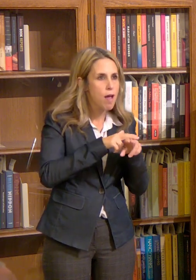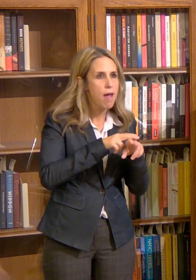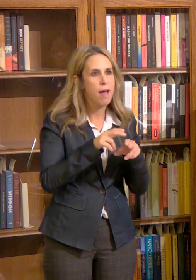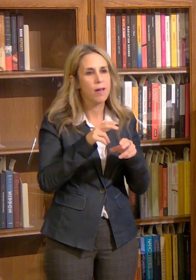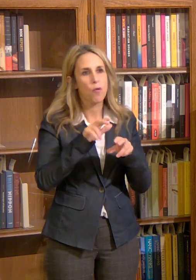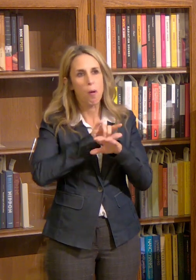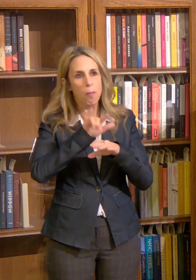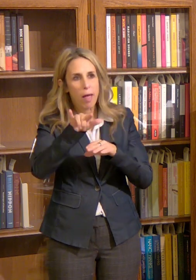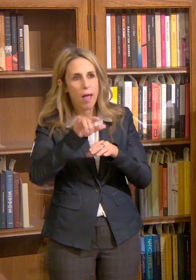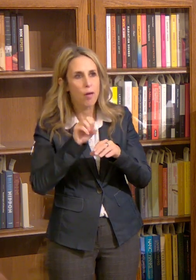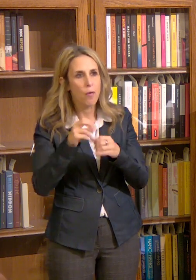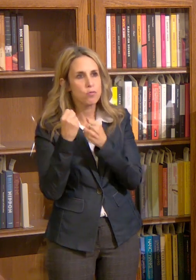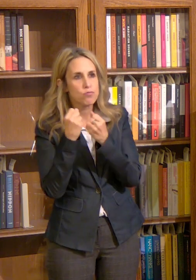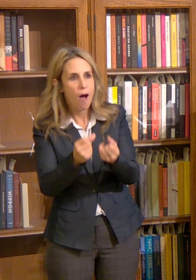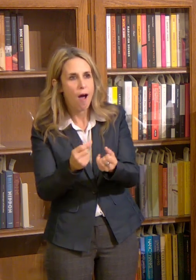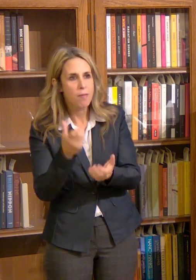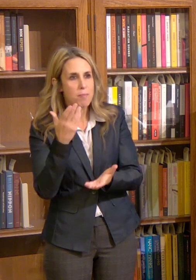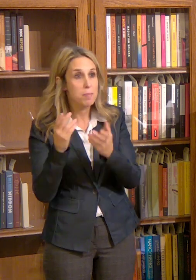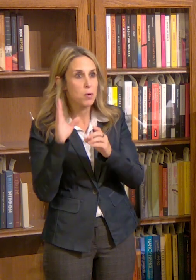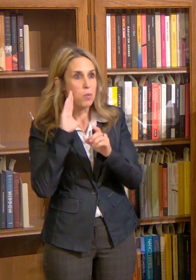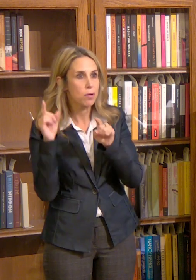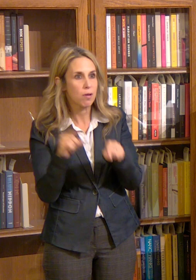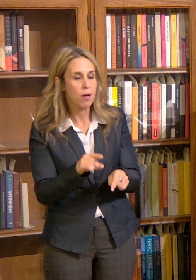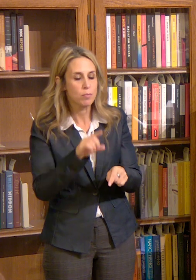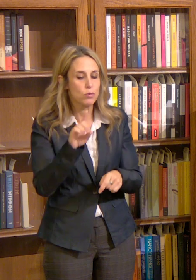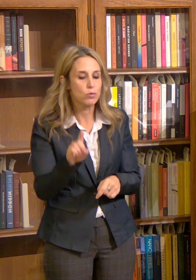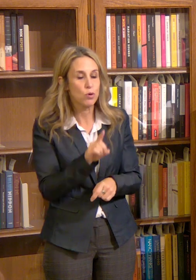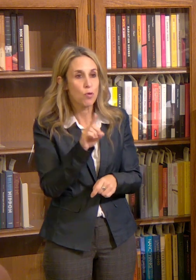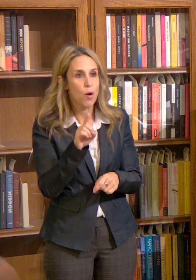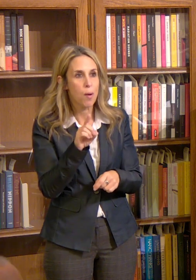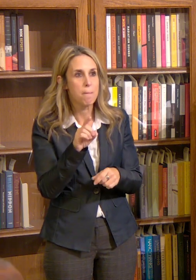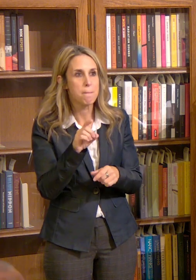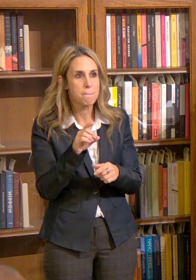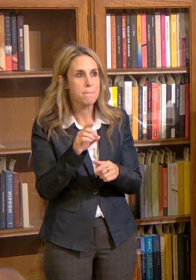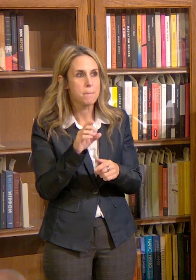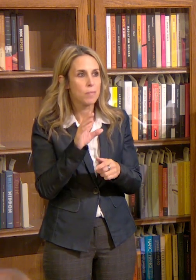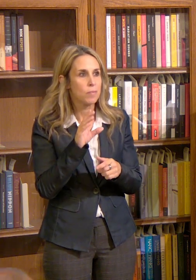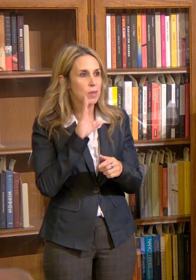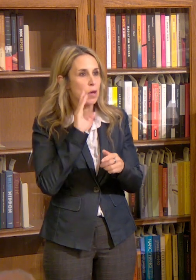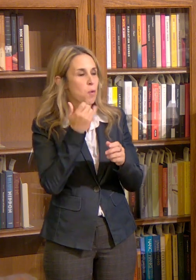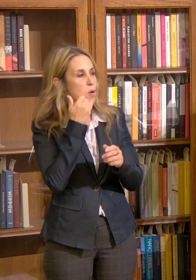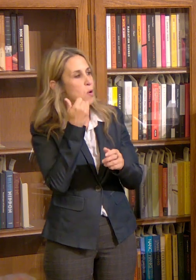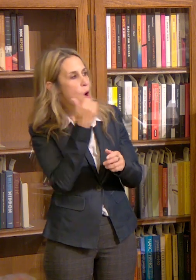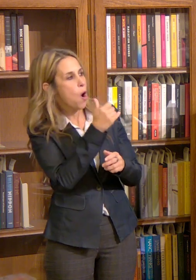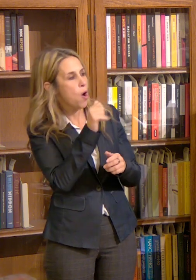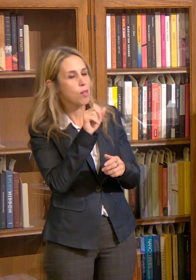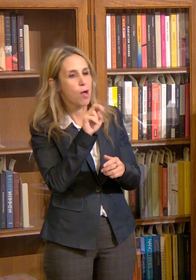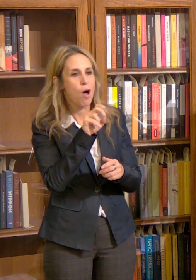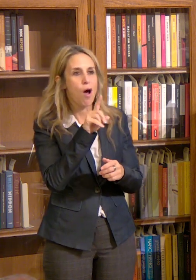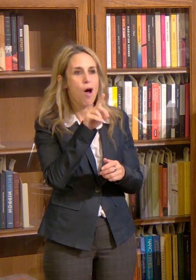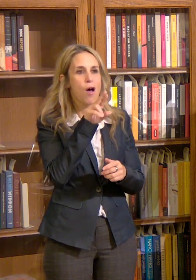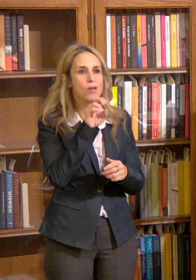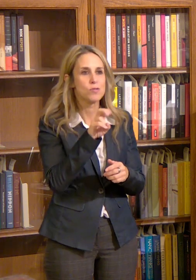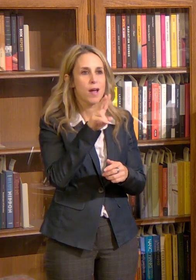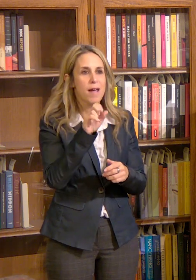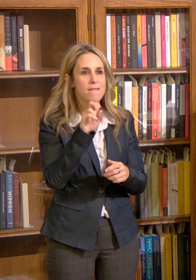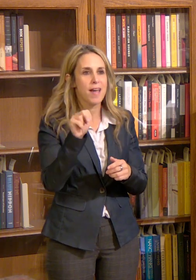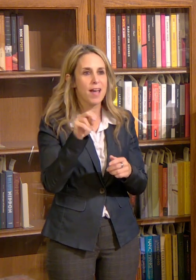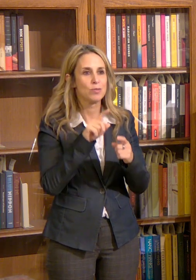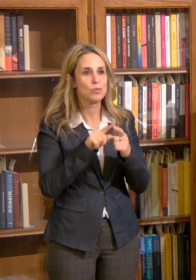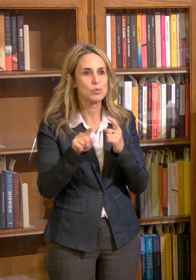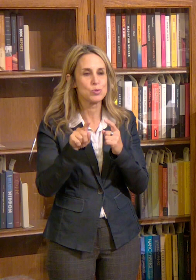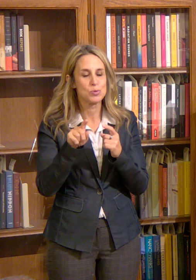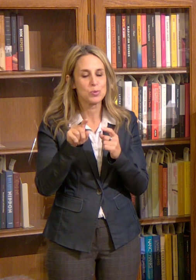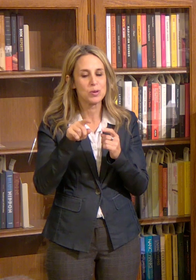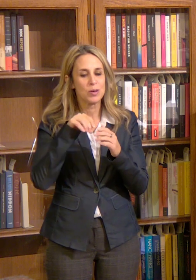drive to come to Durham to call Andre van so they can get over to North Carolina Central's